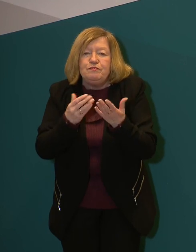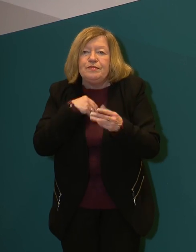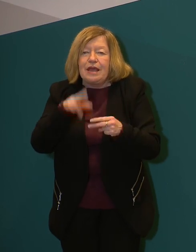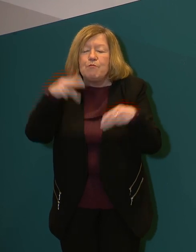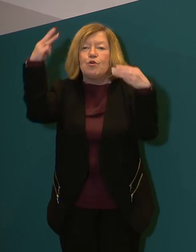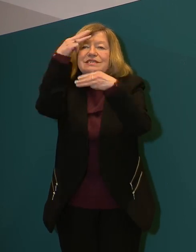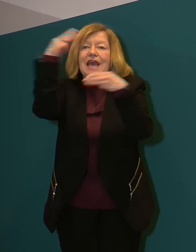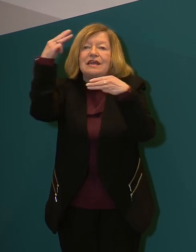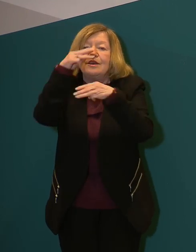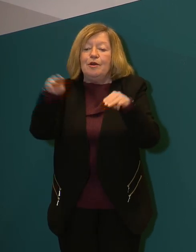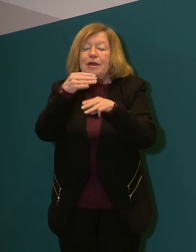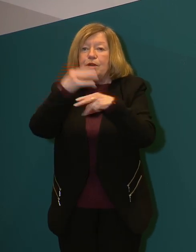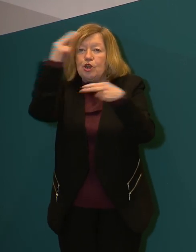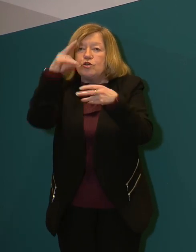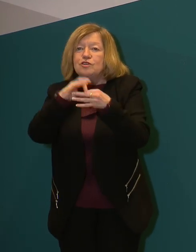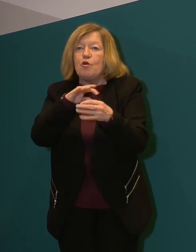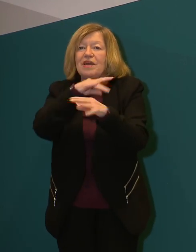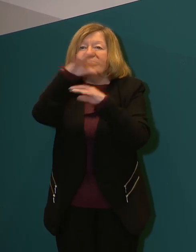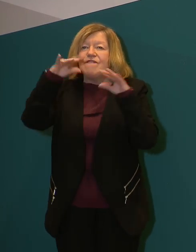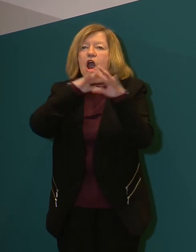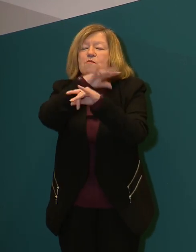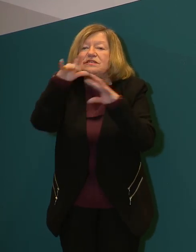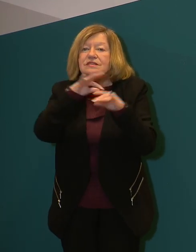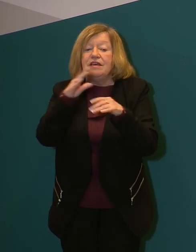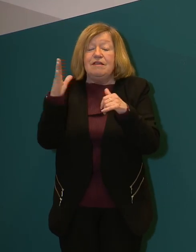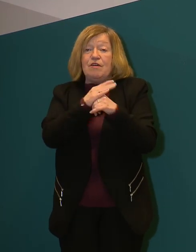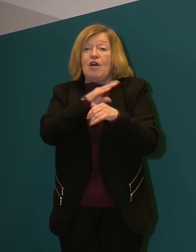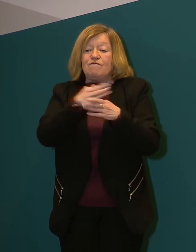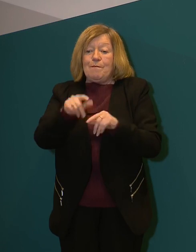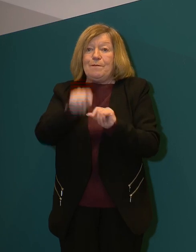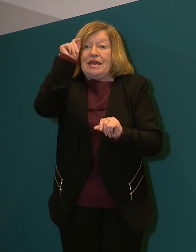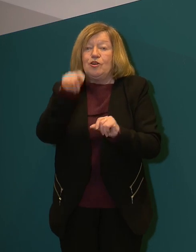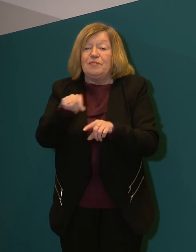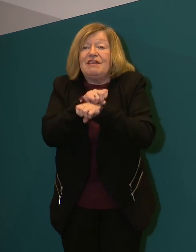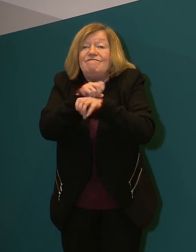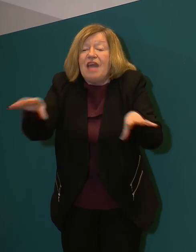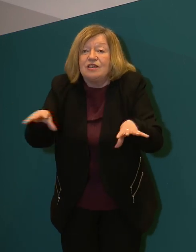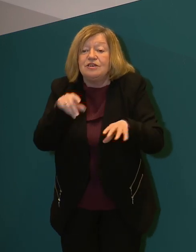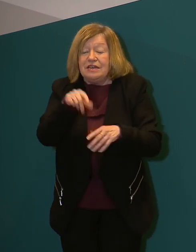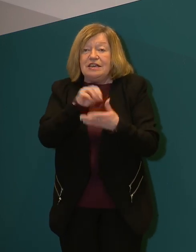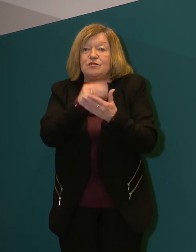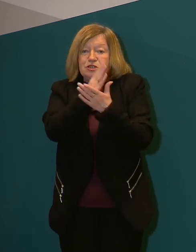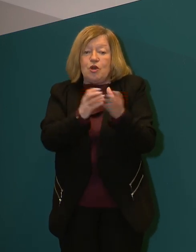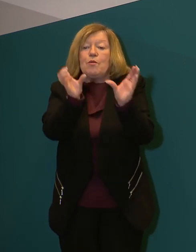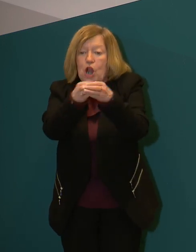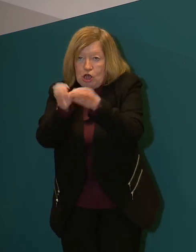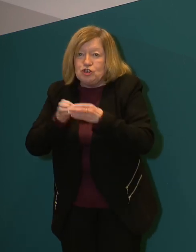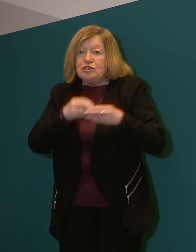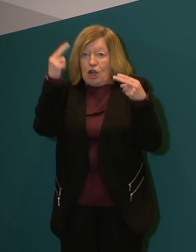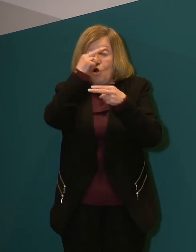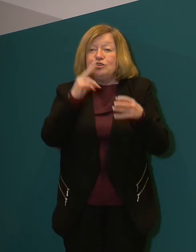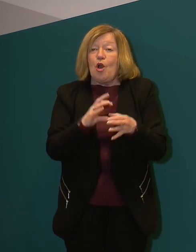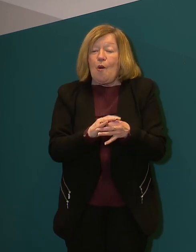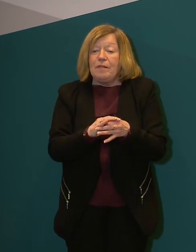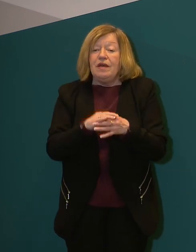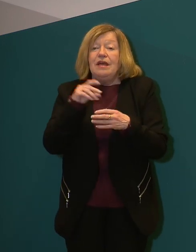as to how we can protect people in nursing home environments in the first instance from picking up this infection. We have seen a number of clusters in nursing homes.